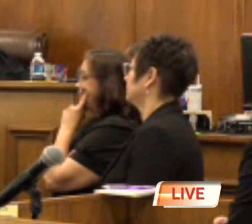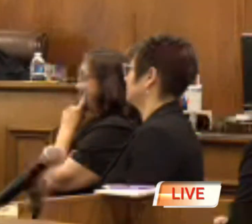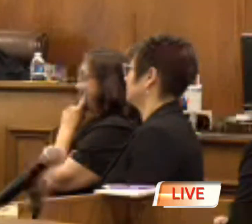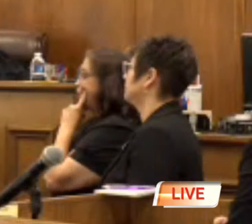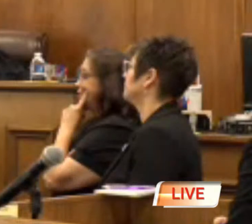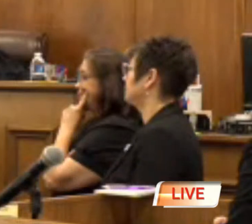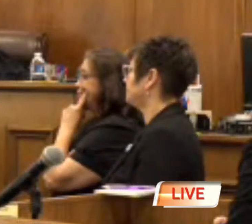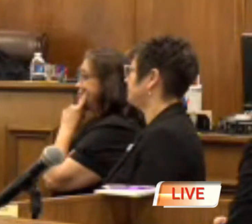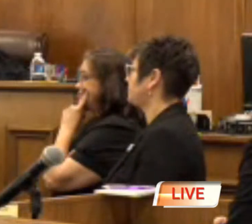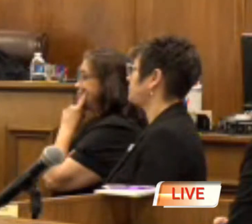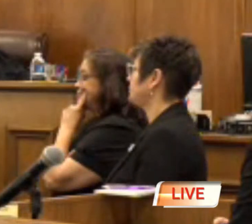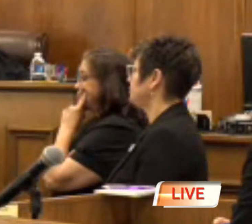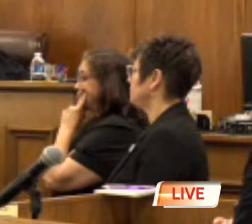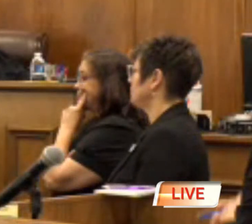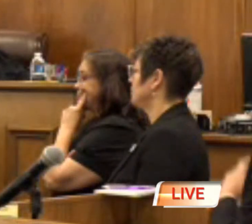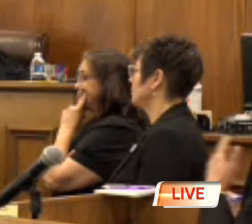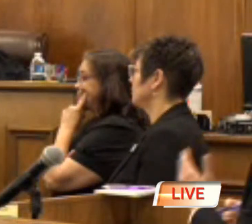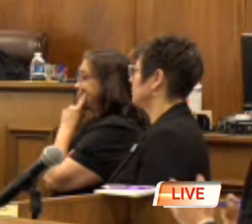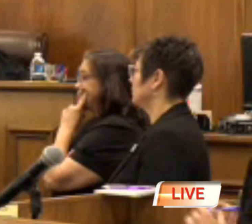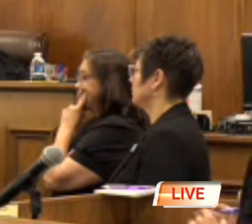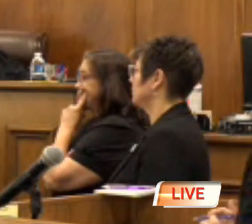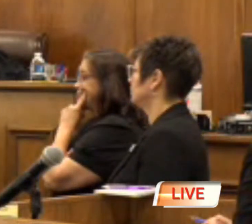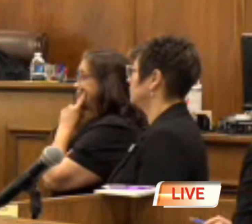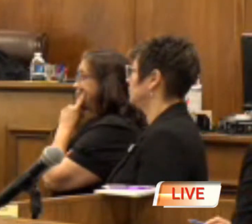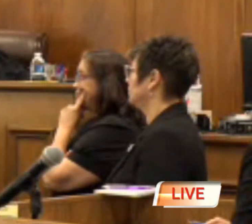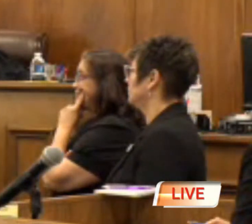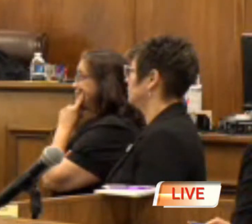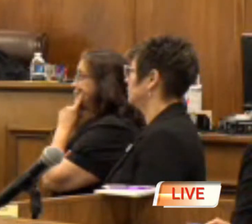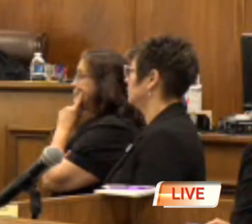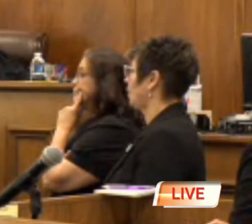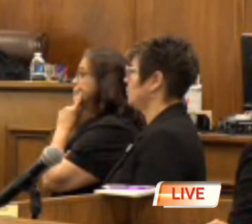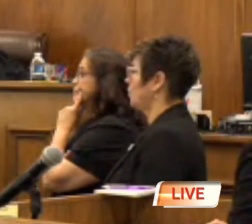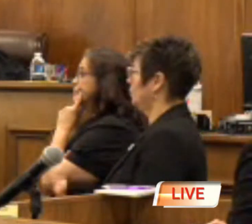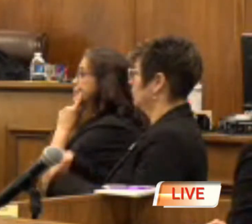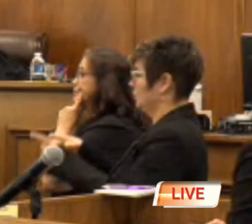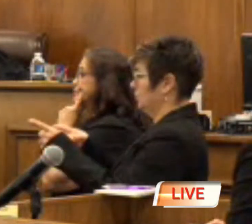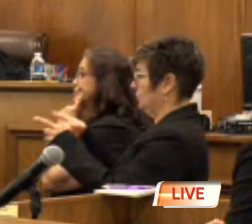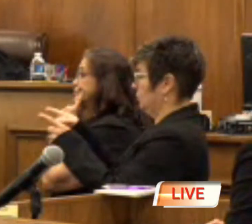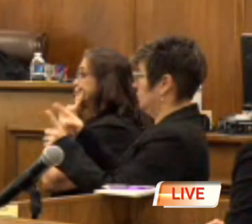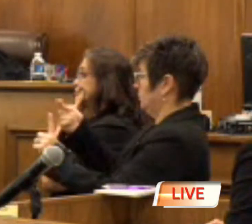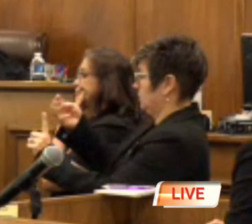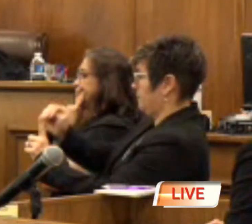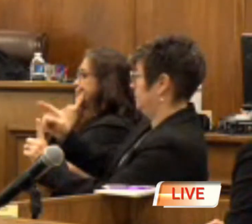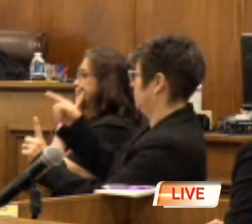No, he didn't, correct. So you all did not have a conversation?